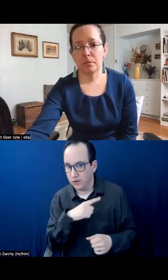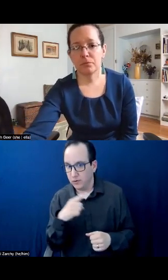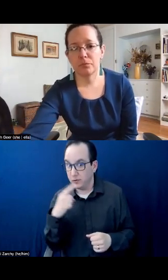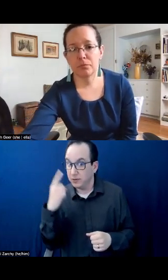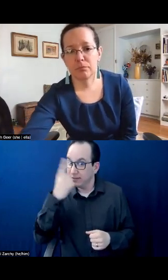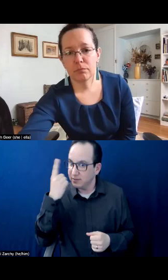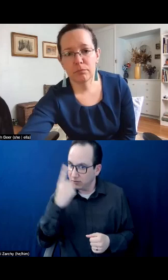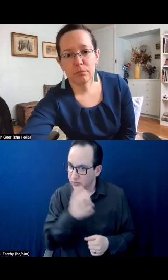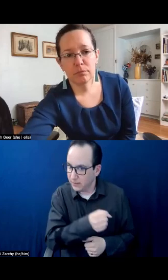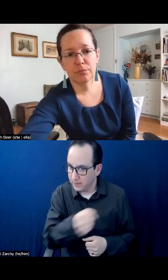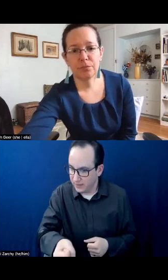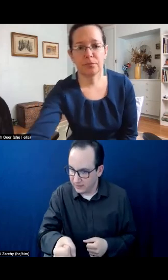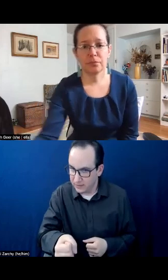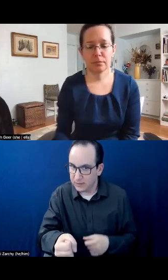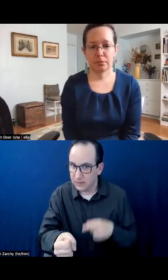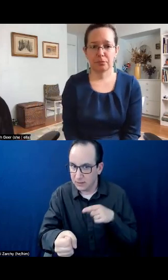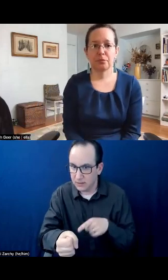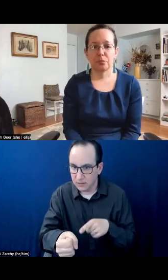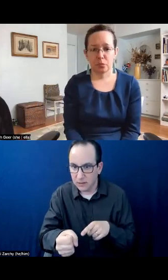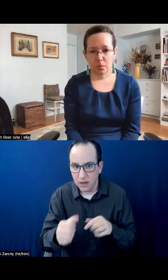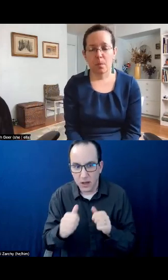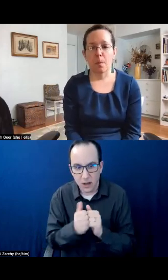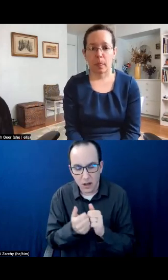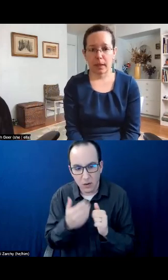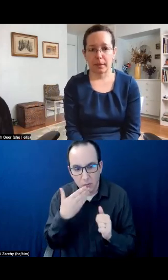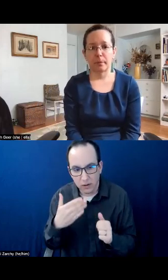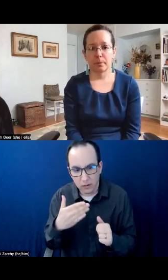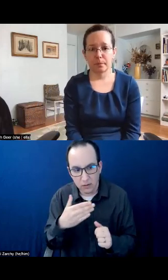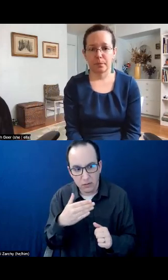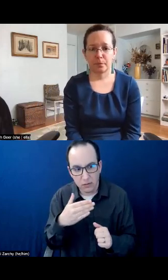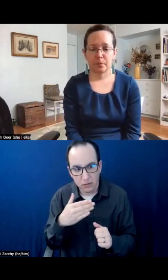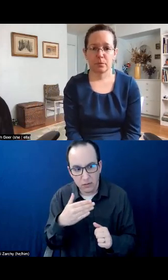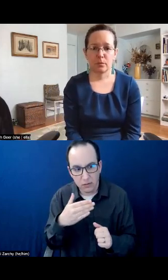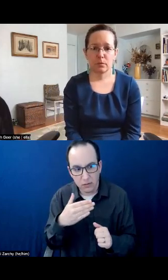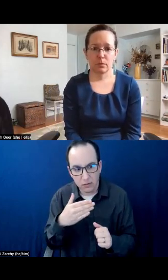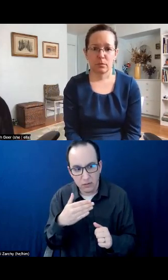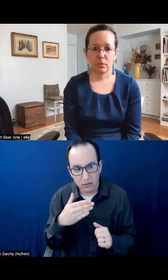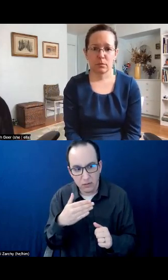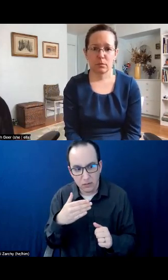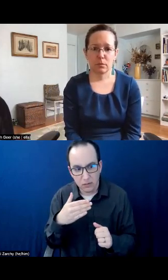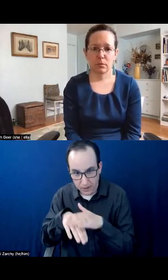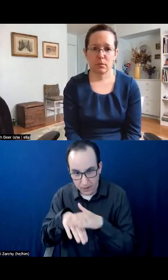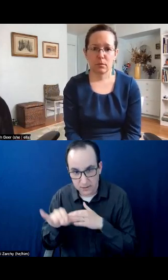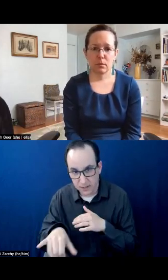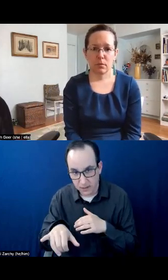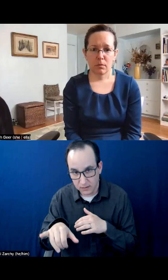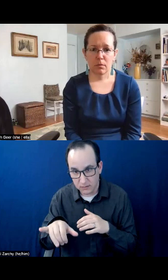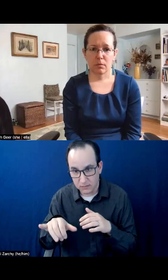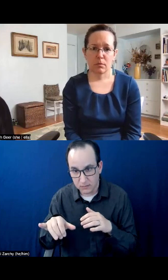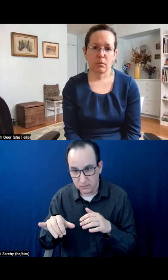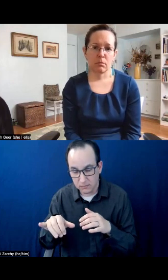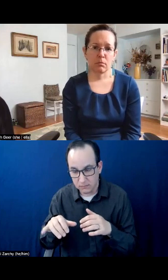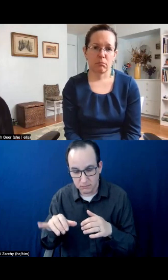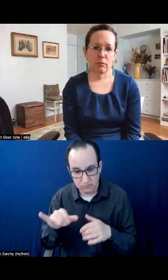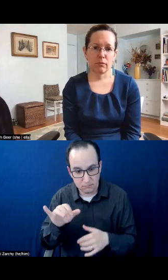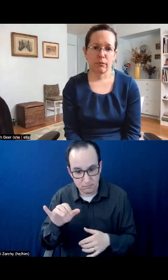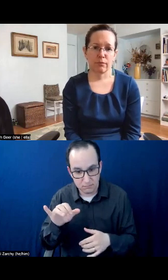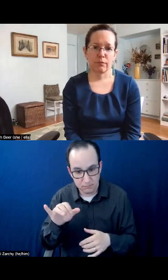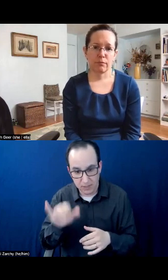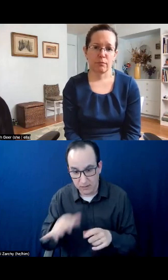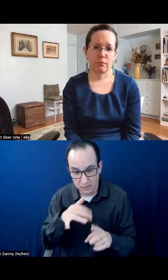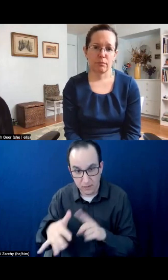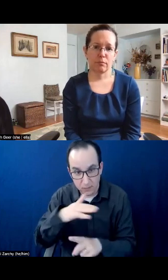current placement, or where we're actually considering to place them, and how well they are able to